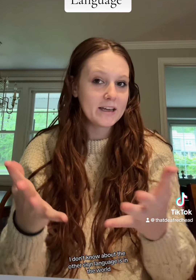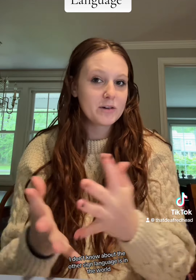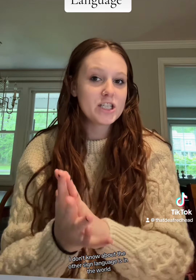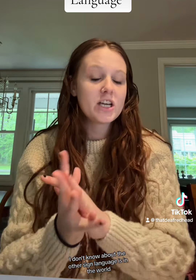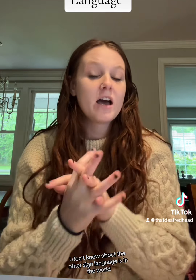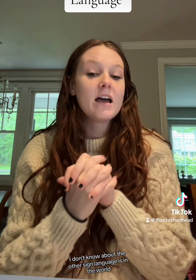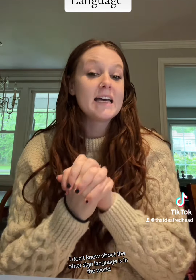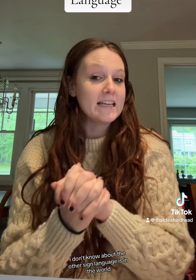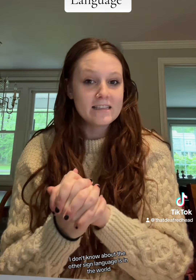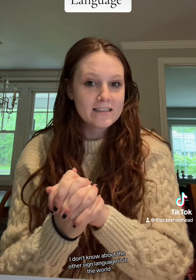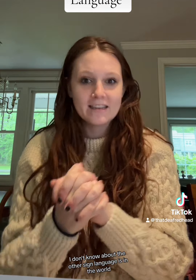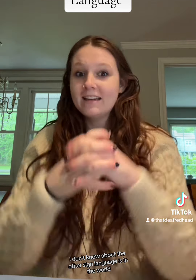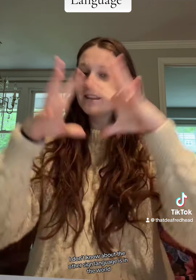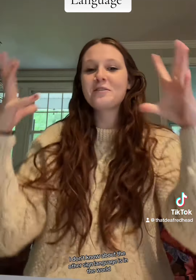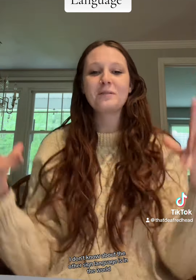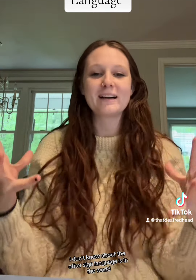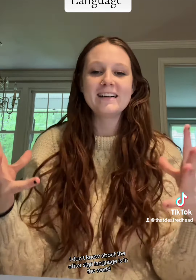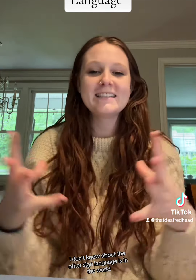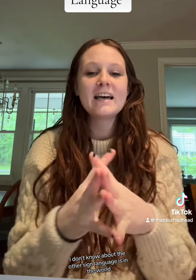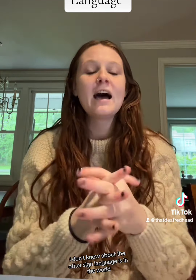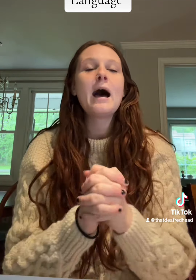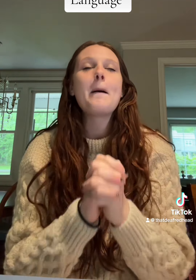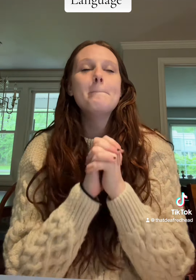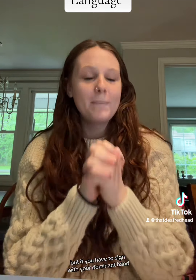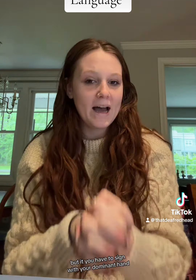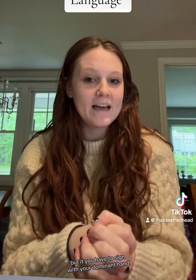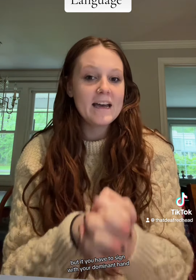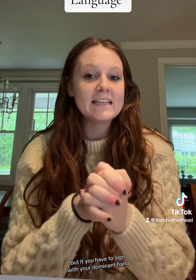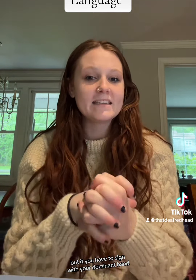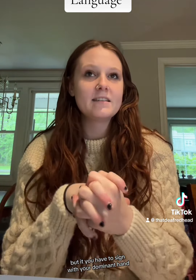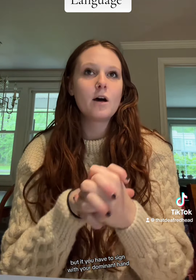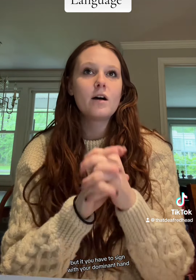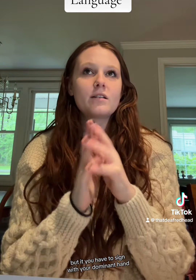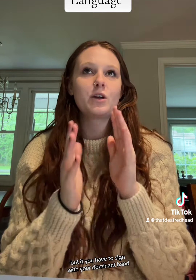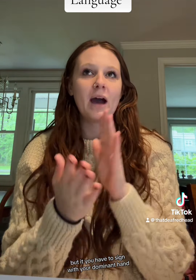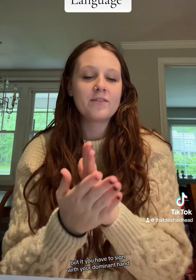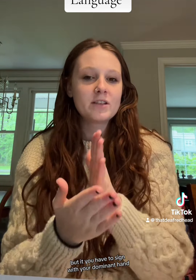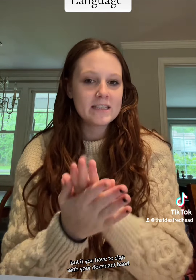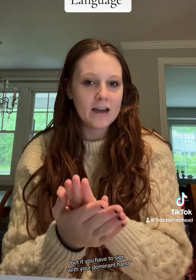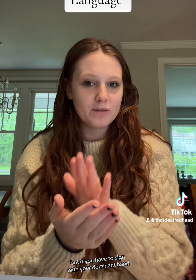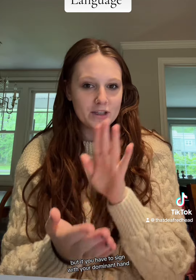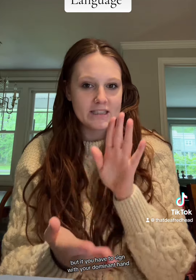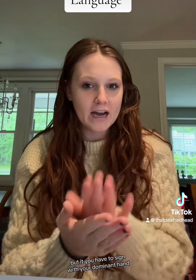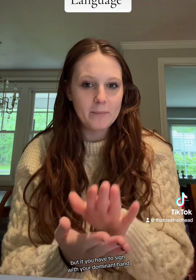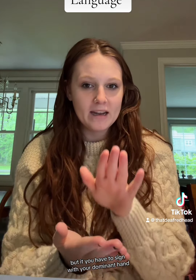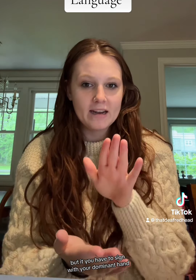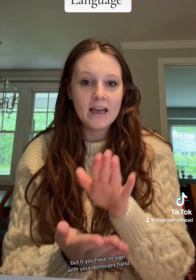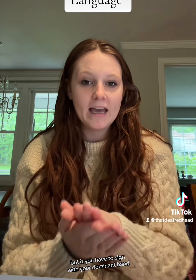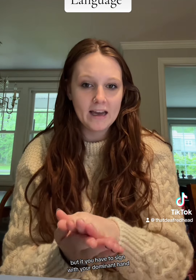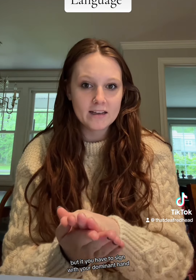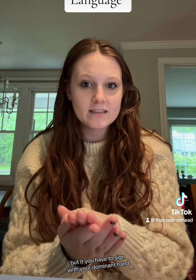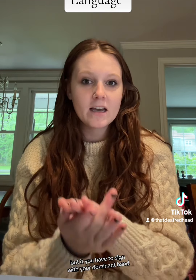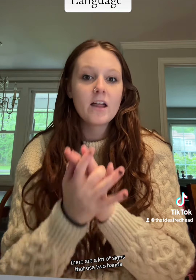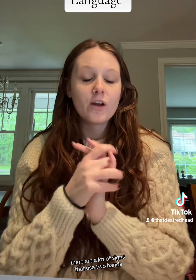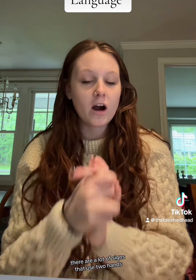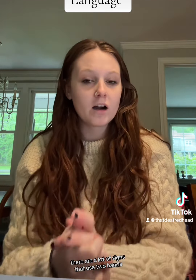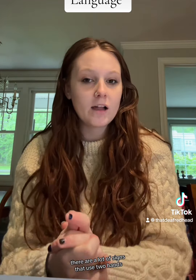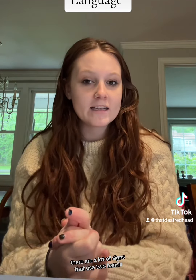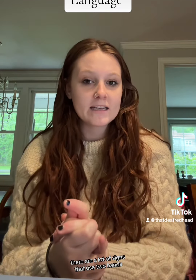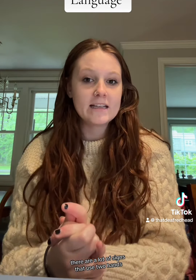language is in the world, but you have to sign with your dominant hand. There are a lot of signs that